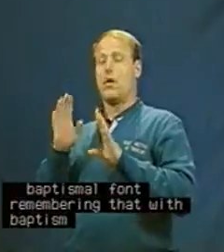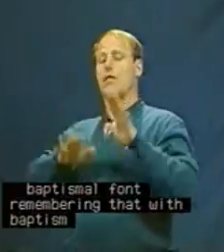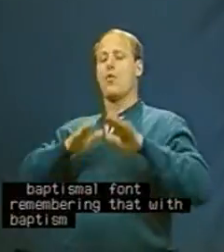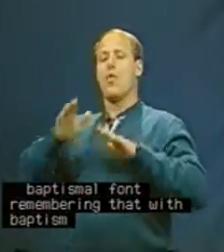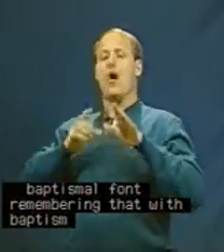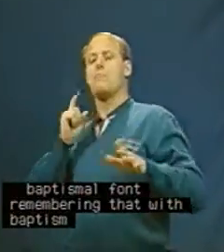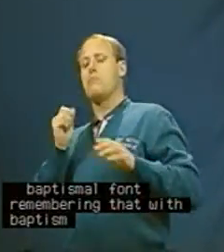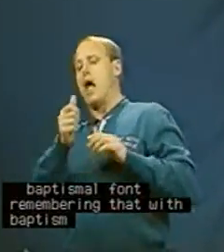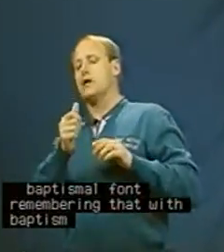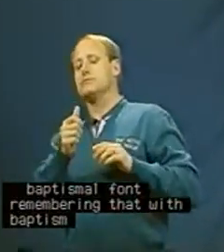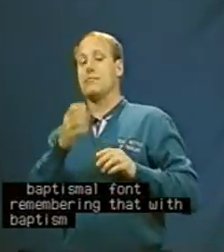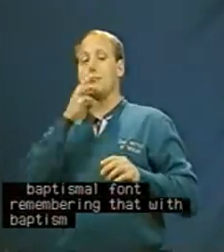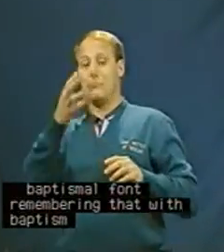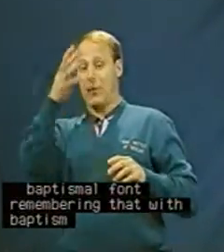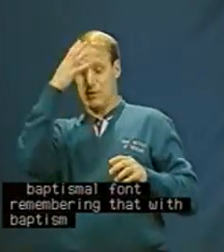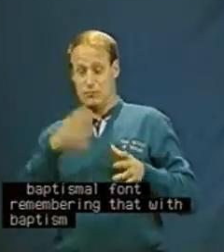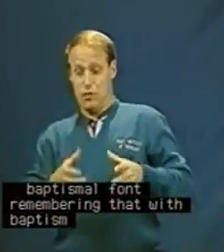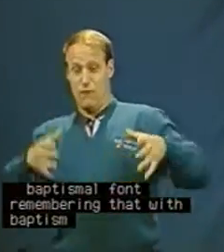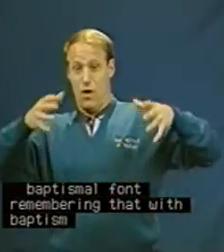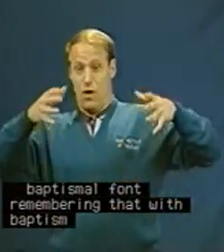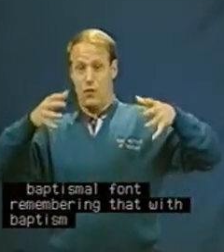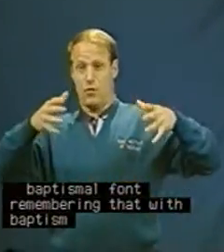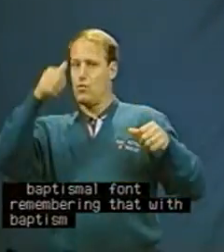a baptismal font, remembering that with baptism